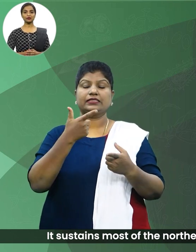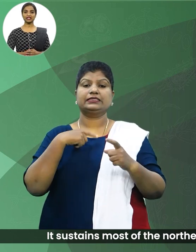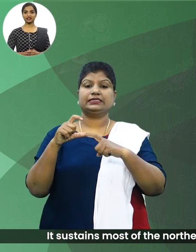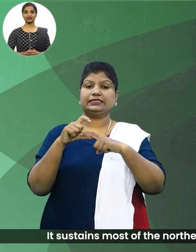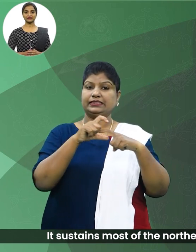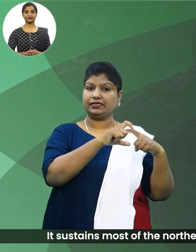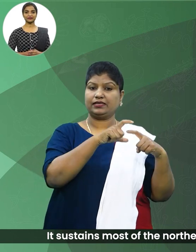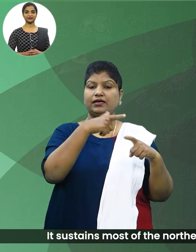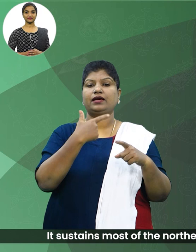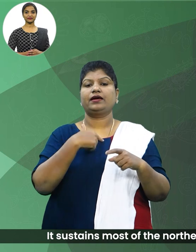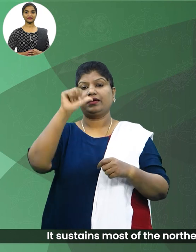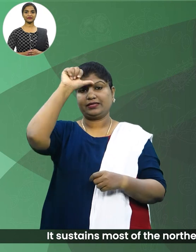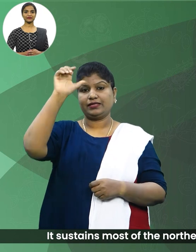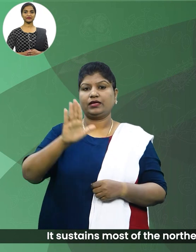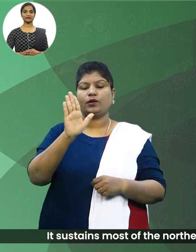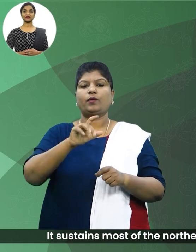population.